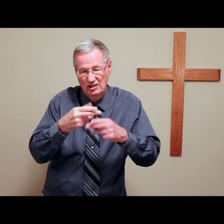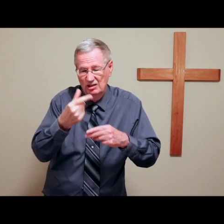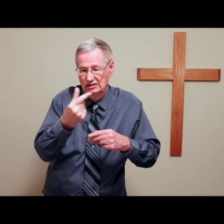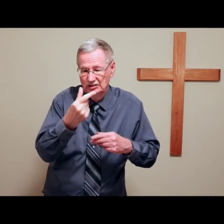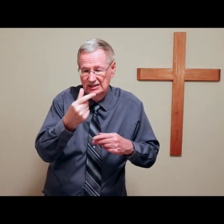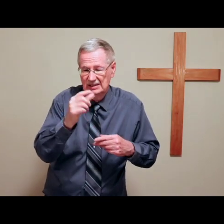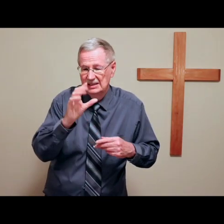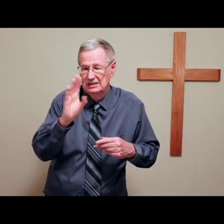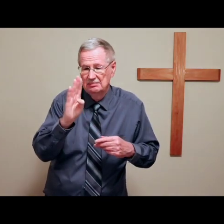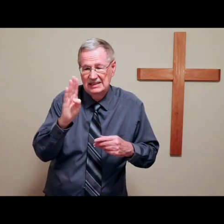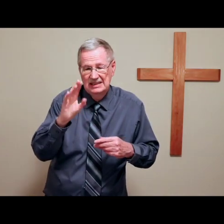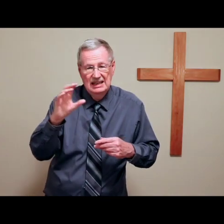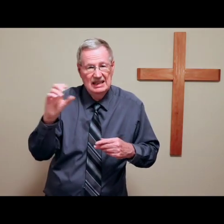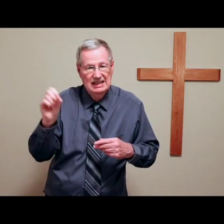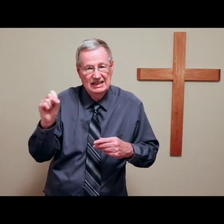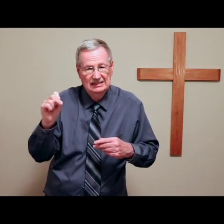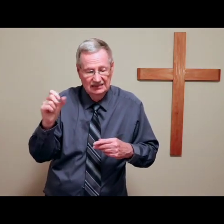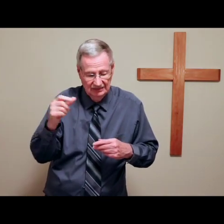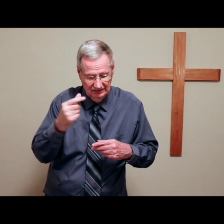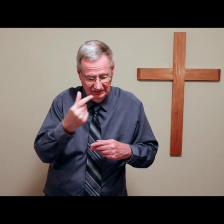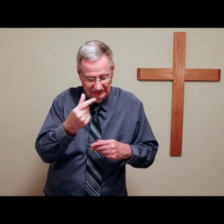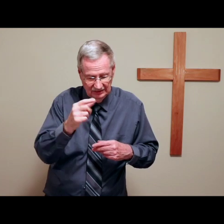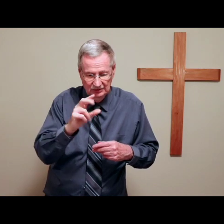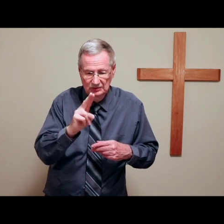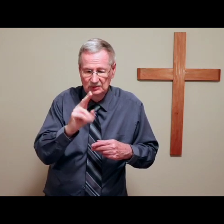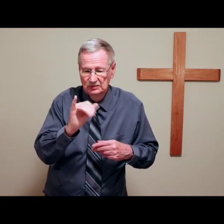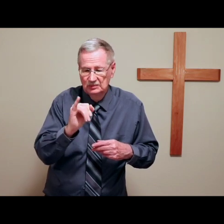As you know, Len was ill with GBS,